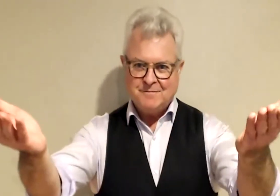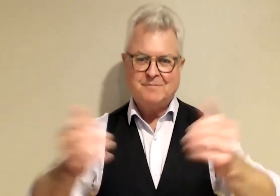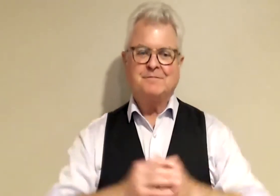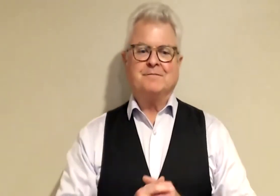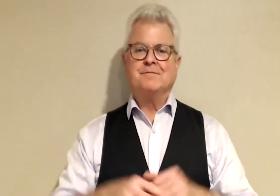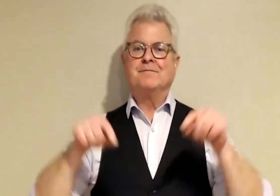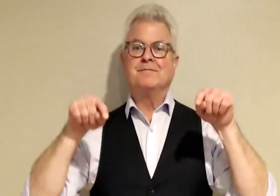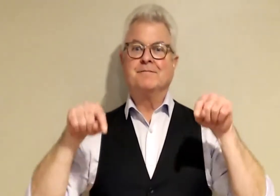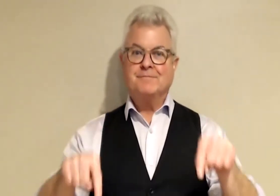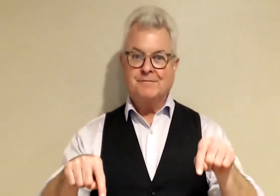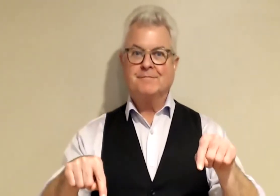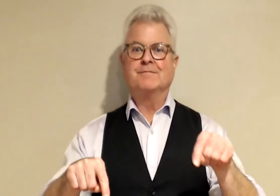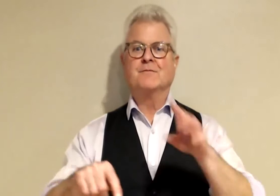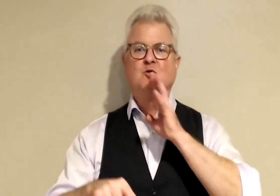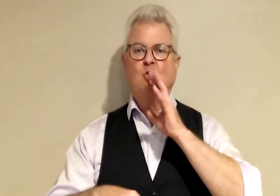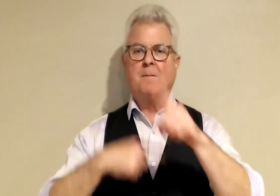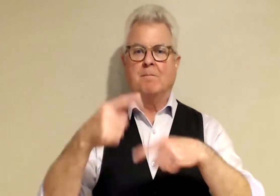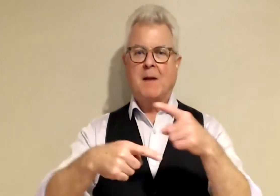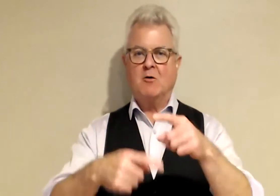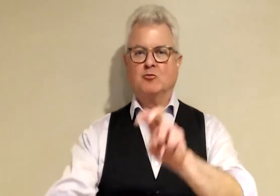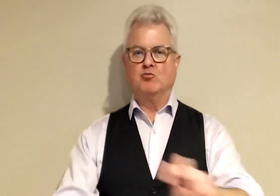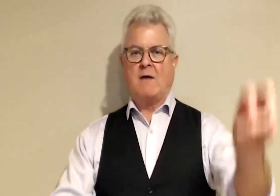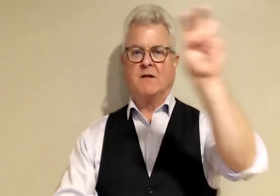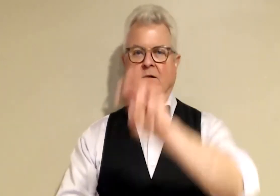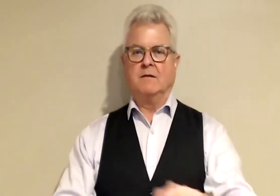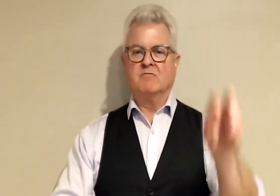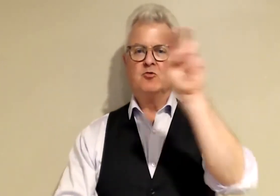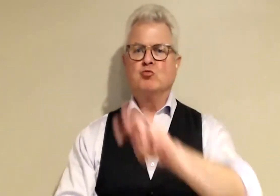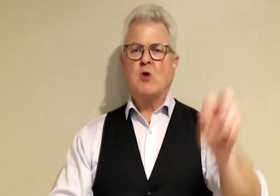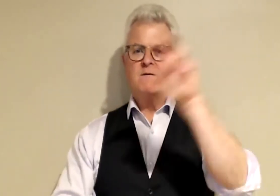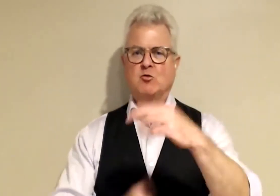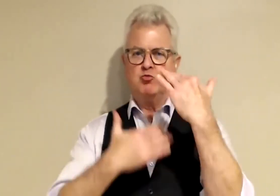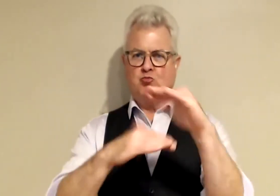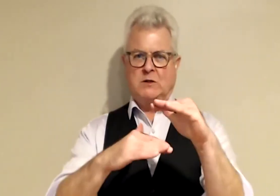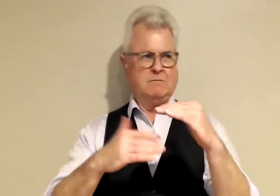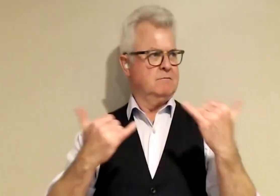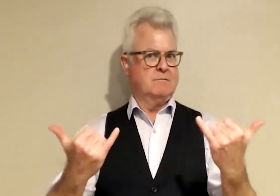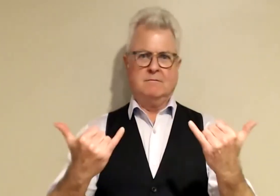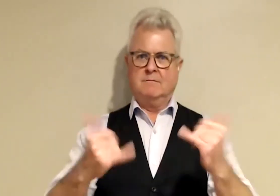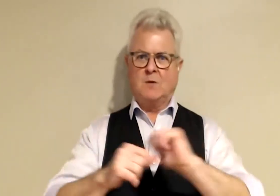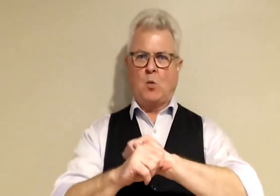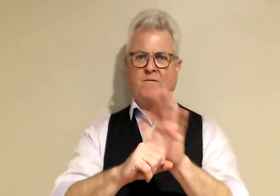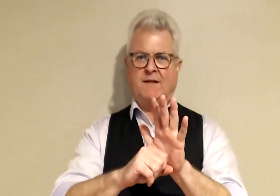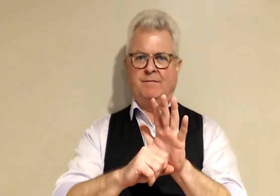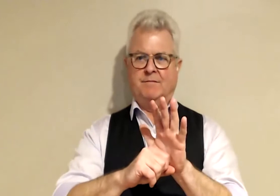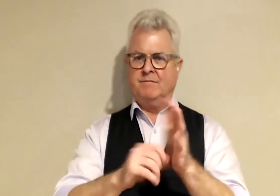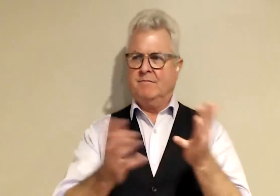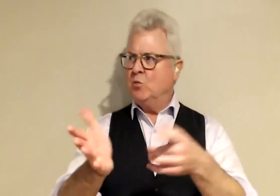Greetings, Rhode Islanders and constituents of the deaf and hard of hearing community. The following information is for